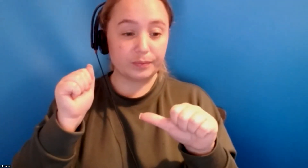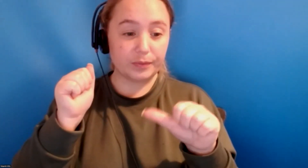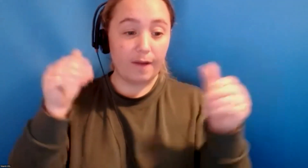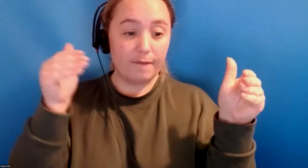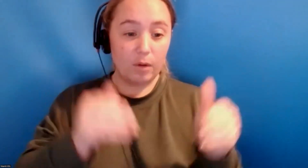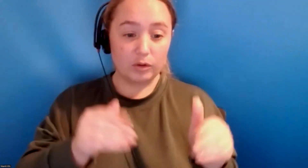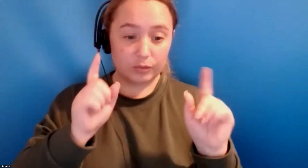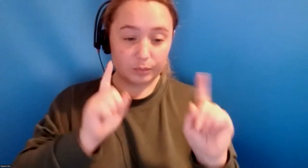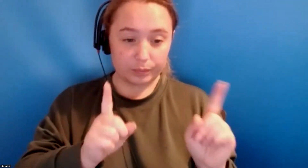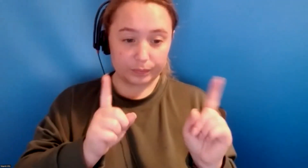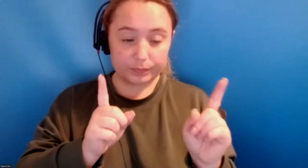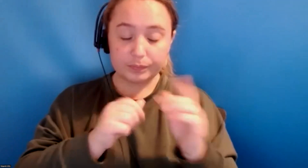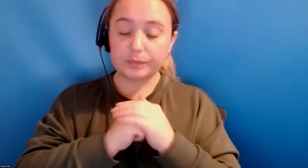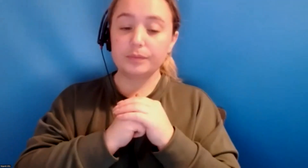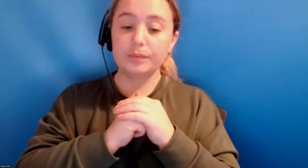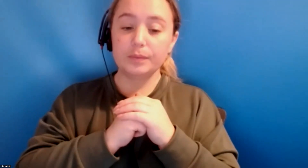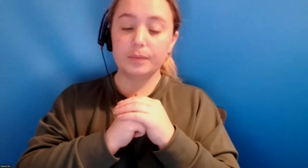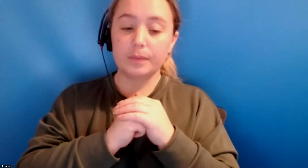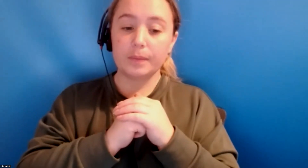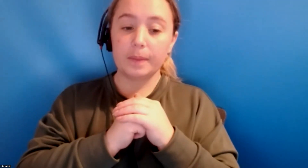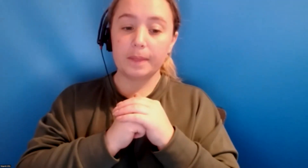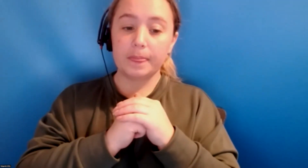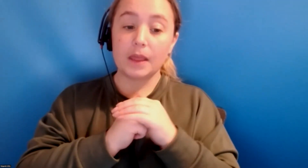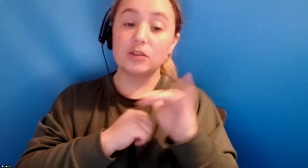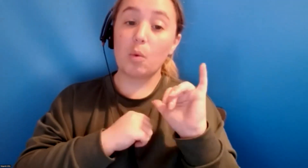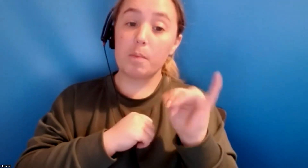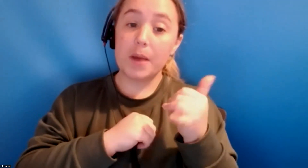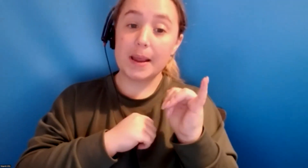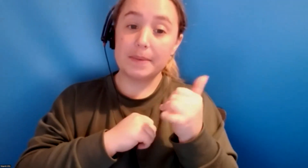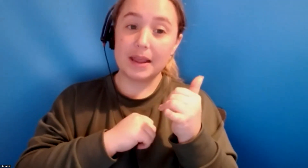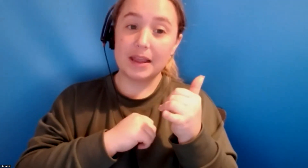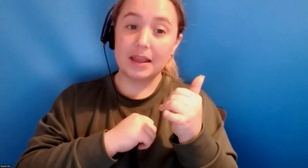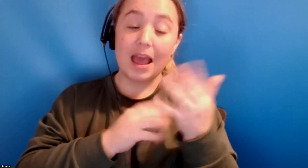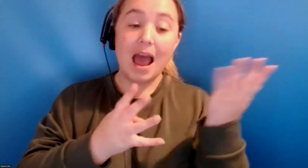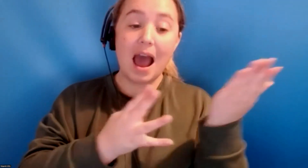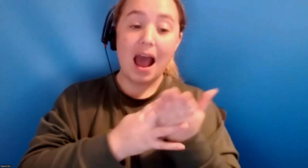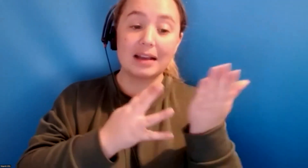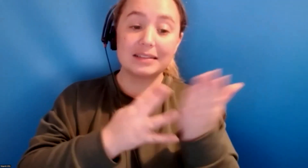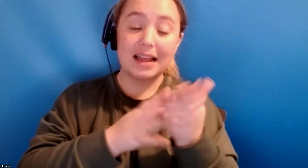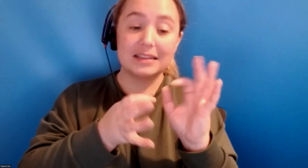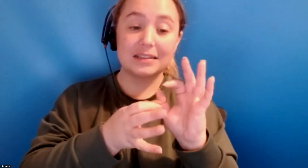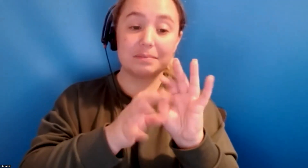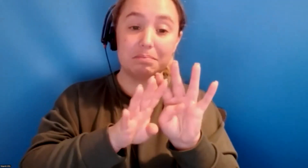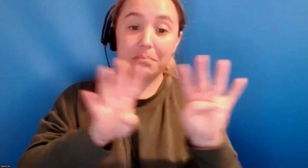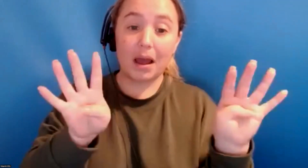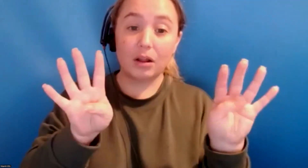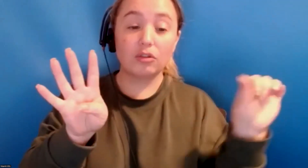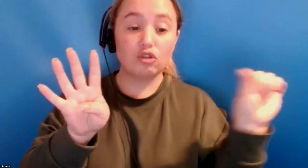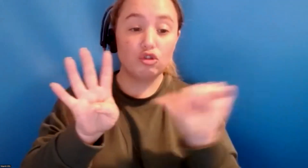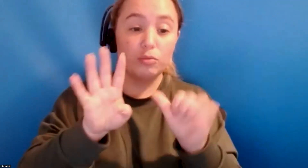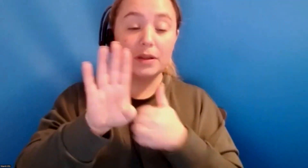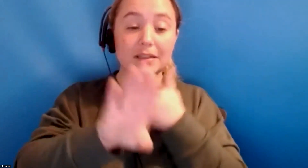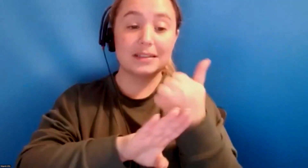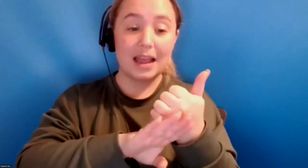participants put forward that maybe there's a role moving forward, a greater role for access panels moving forward with looking